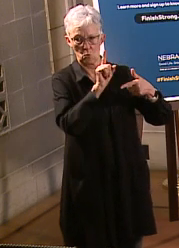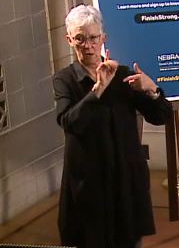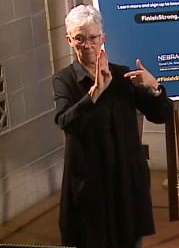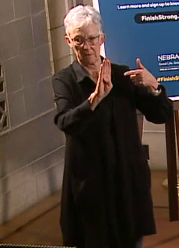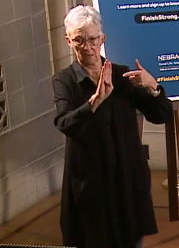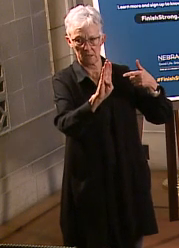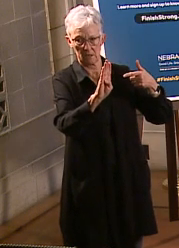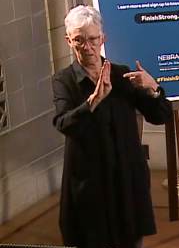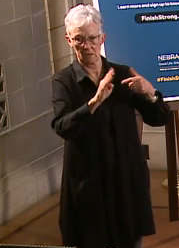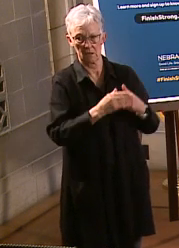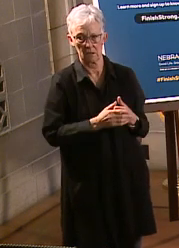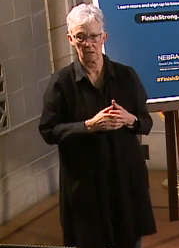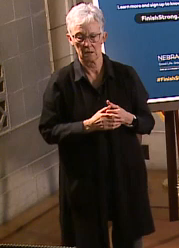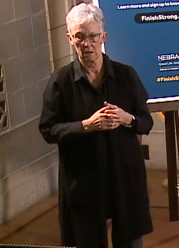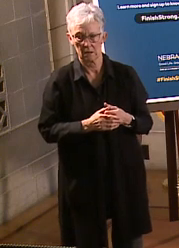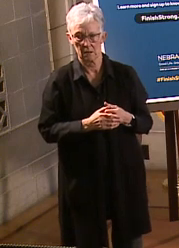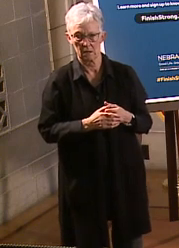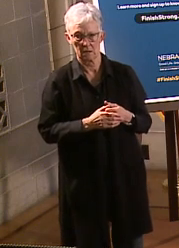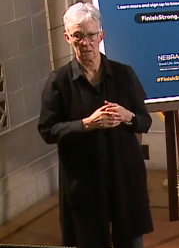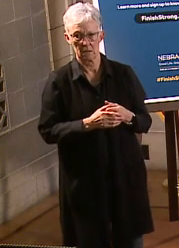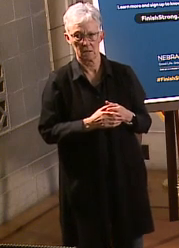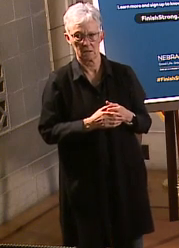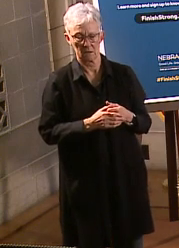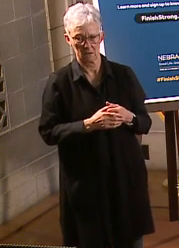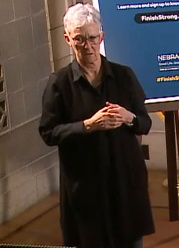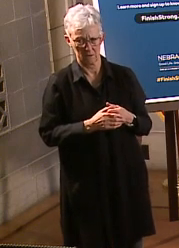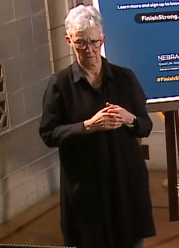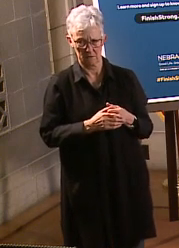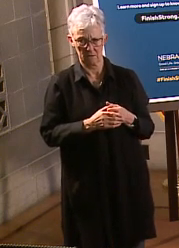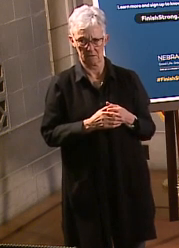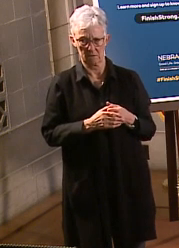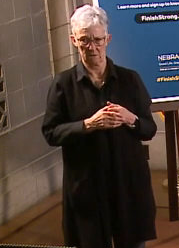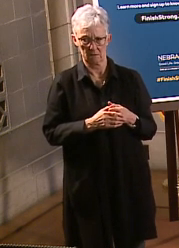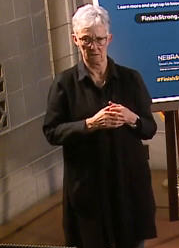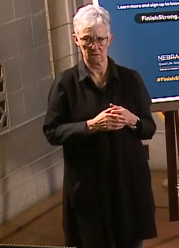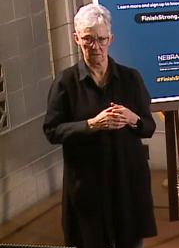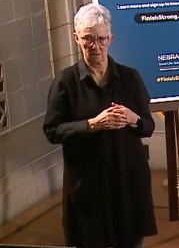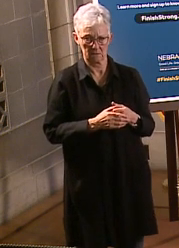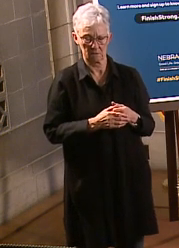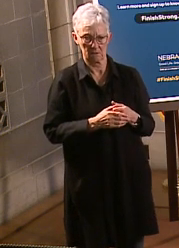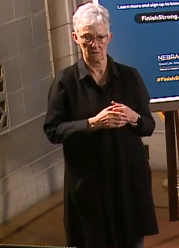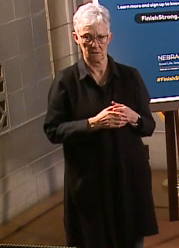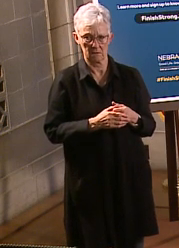plans to put them back into phase 1? So I'm sorry, so Chris with NTV is asking about people,